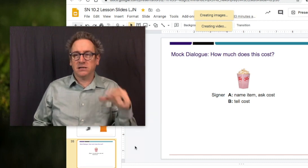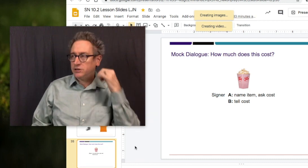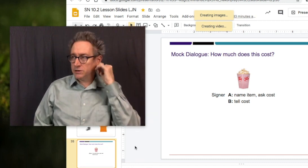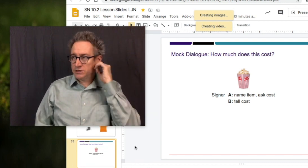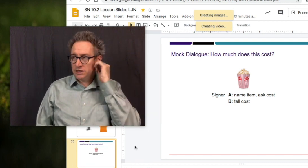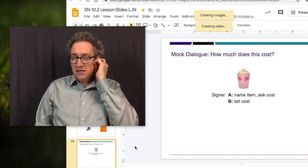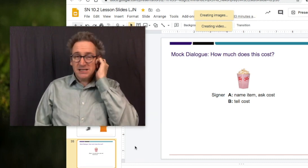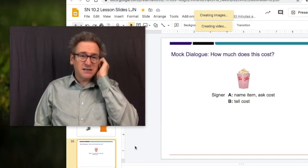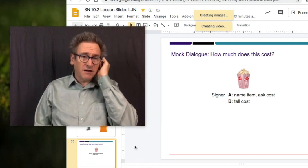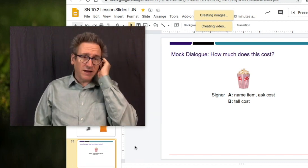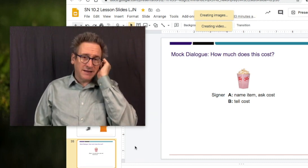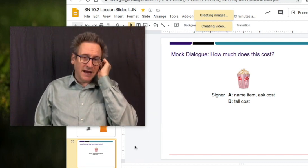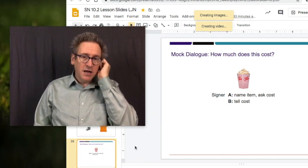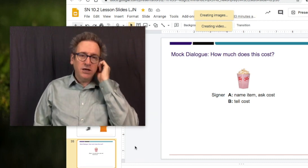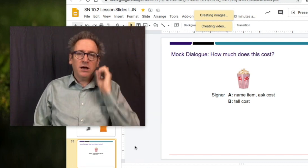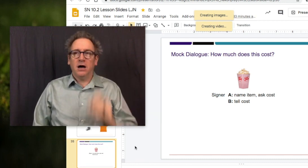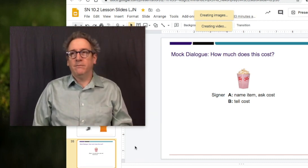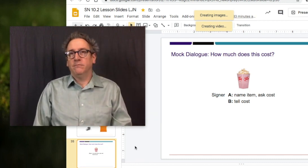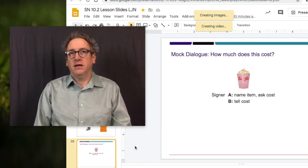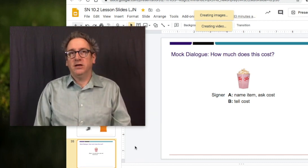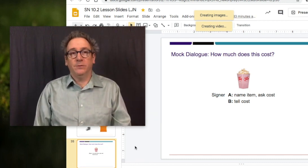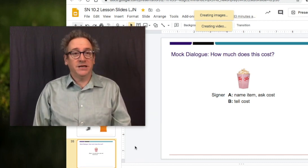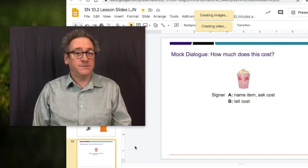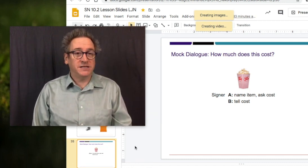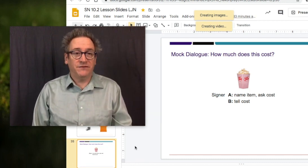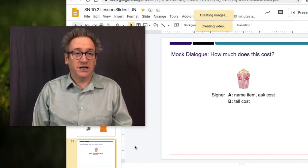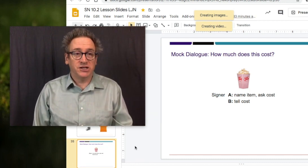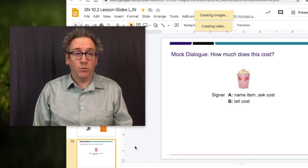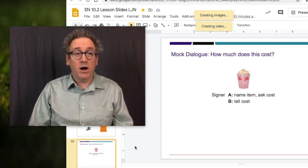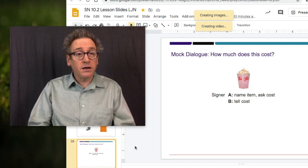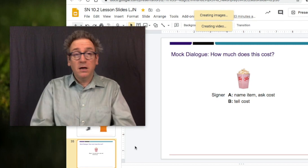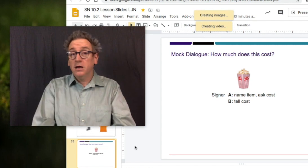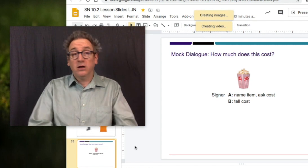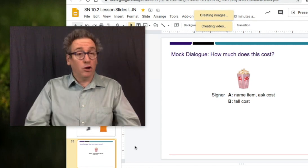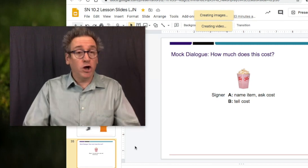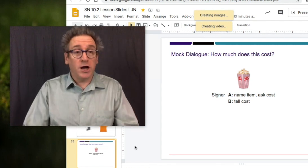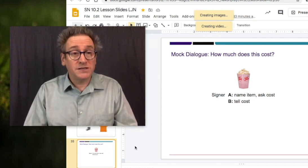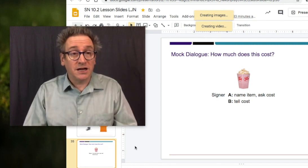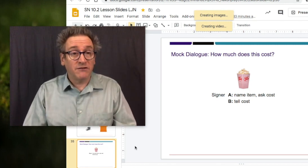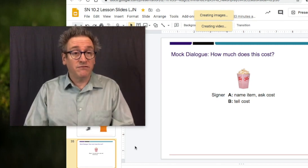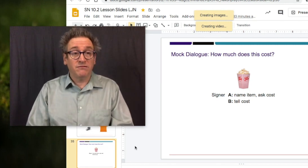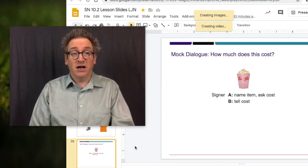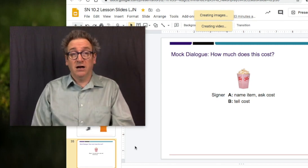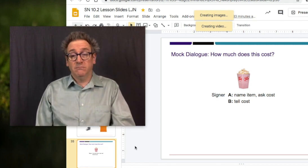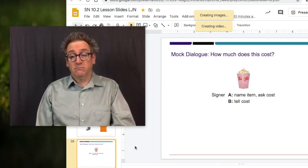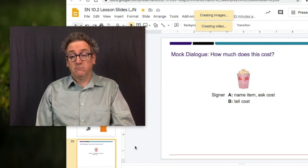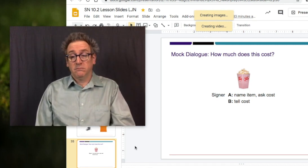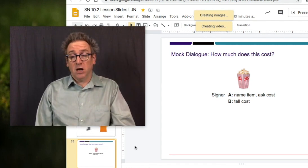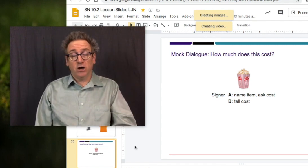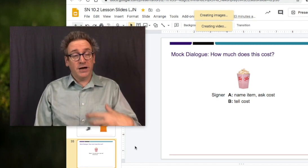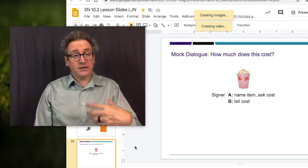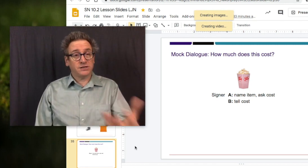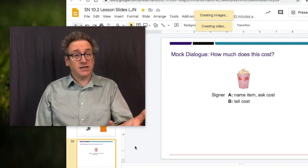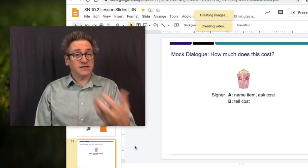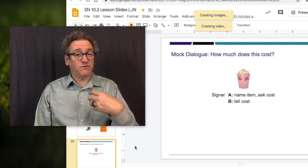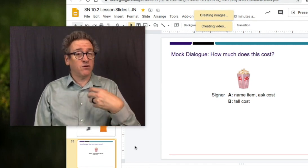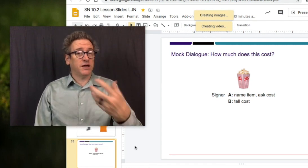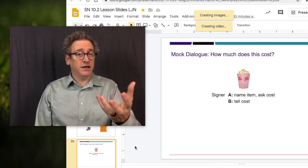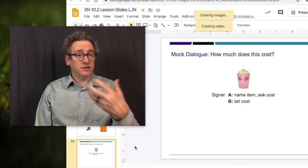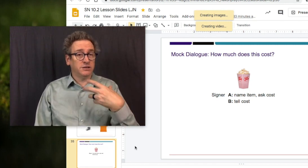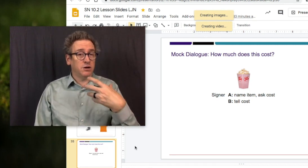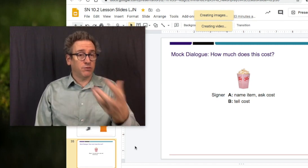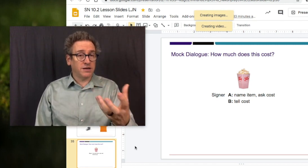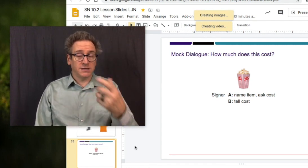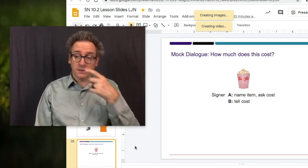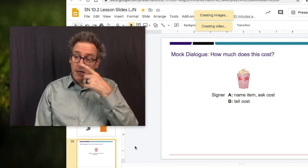this concert? Stuff like that. You can be as specific as you want. Look up stuff. A good exercise for